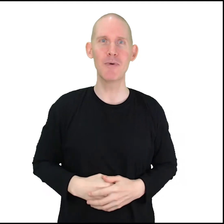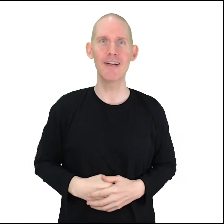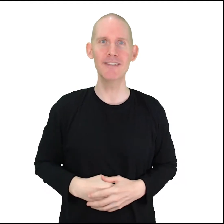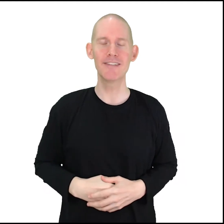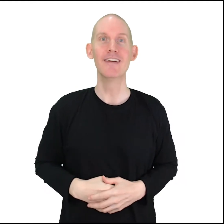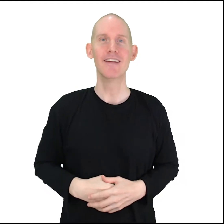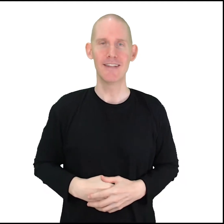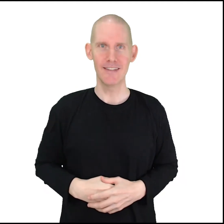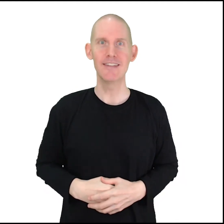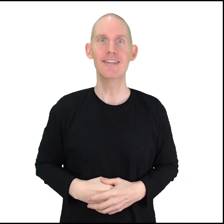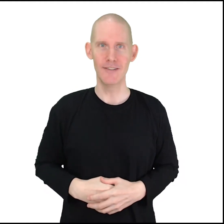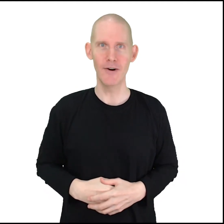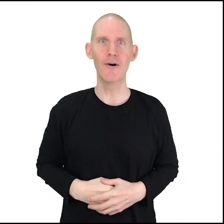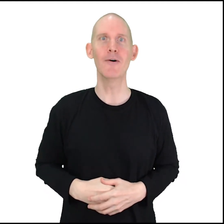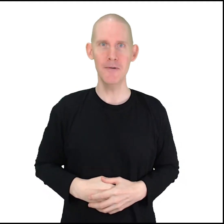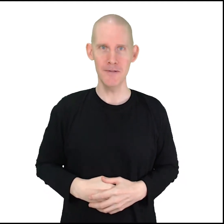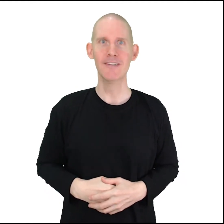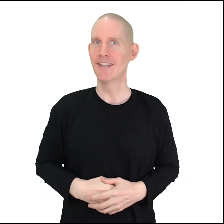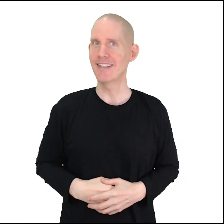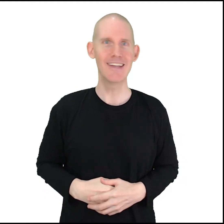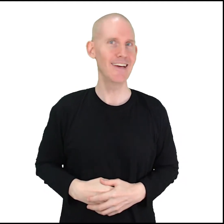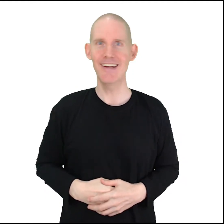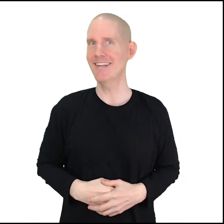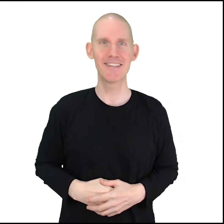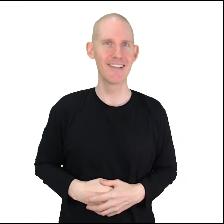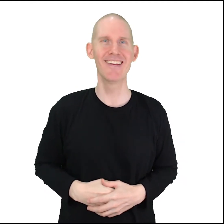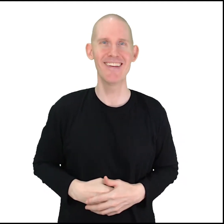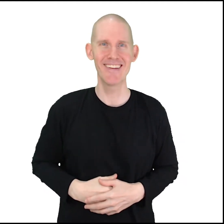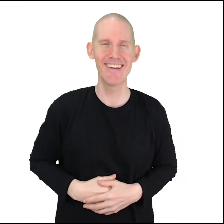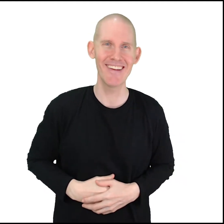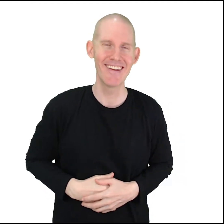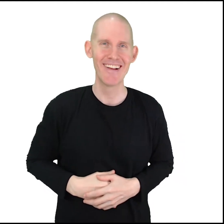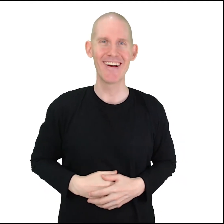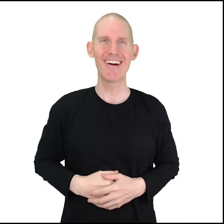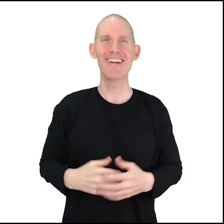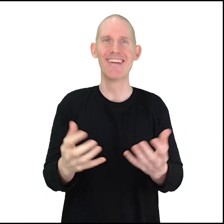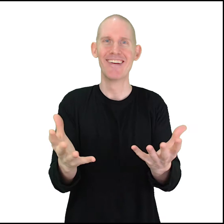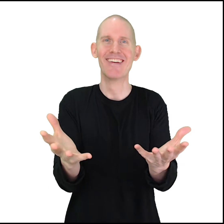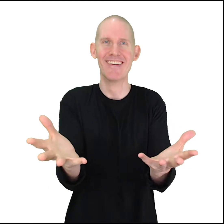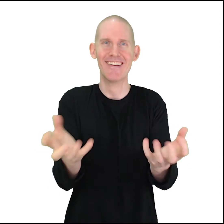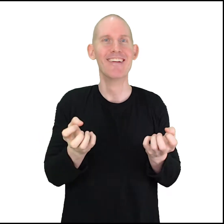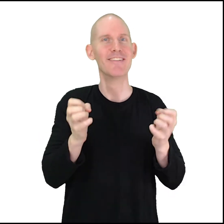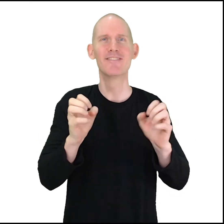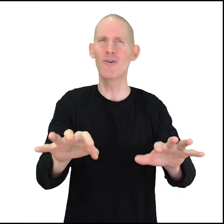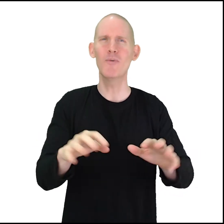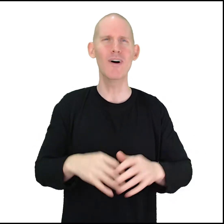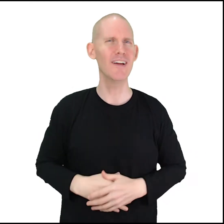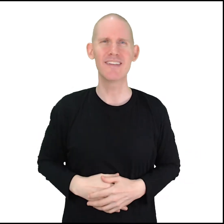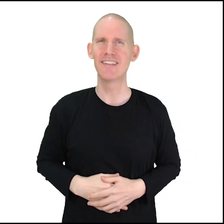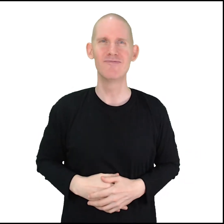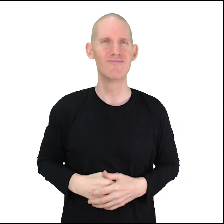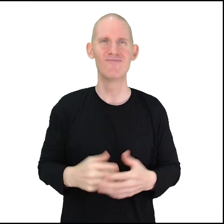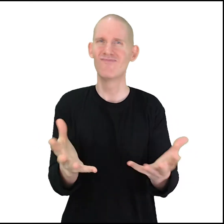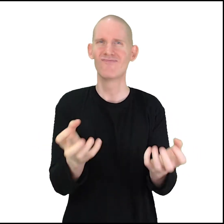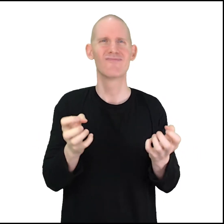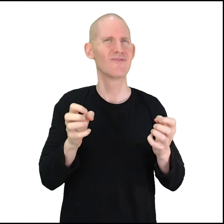minds. No. Yes. All right. Don't want. Don't